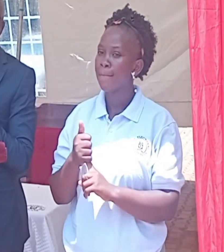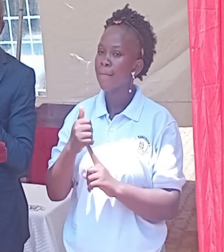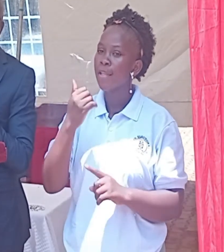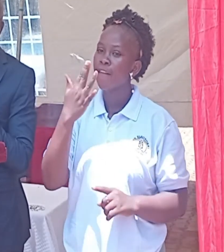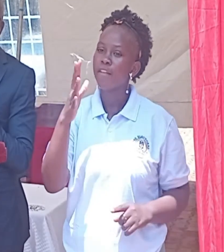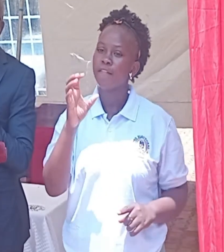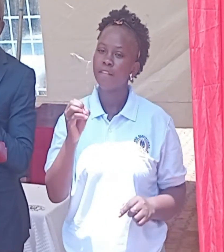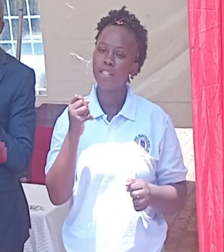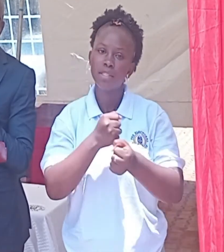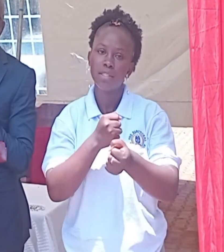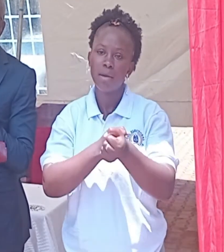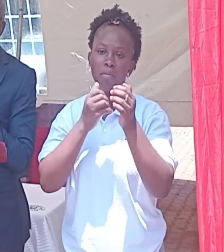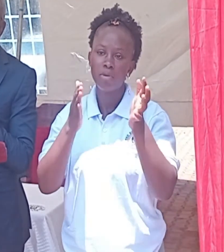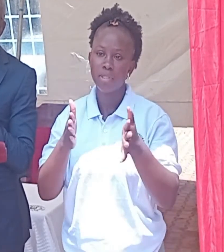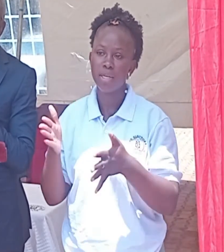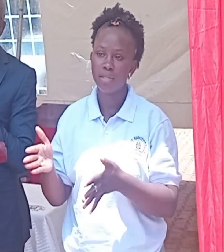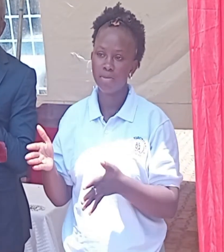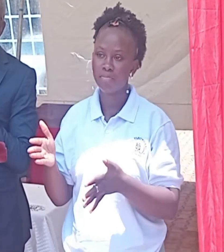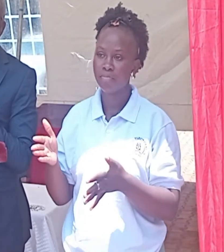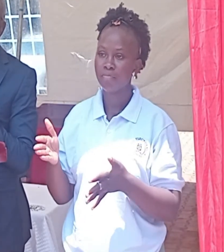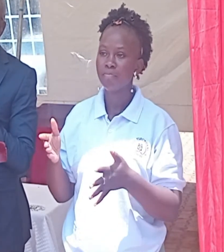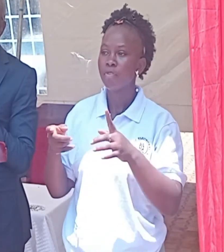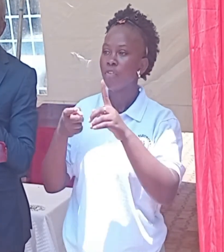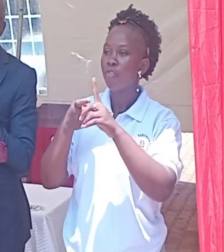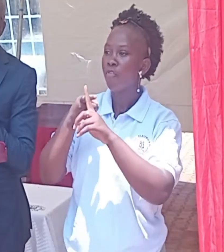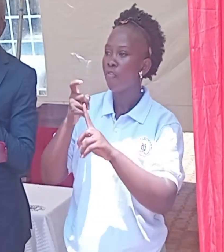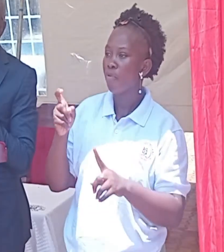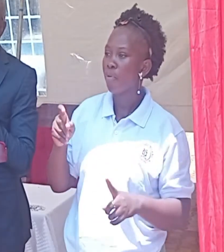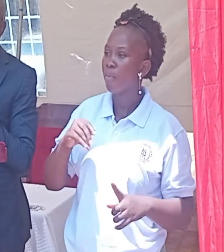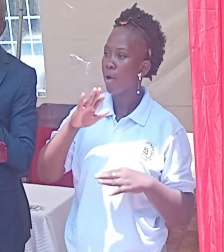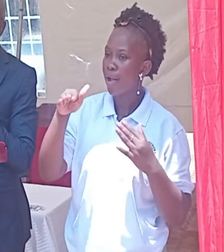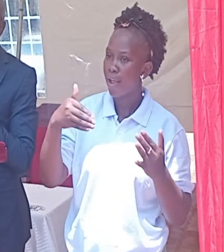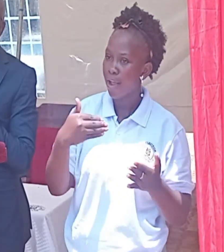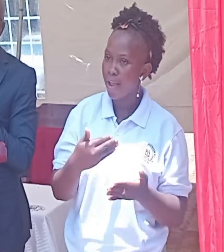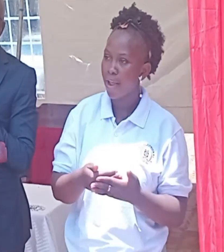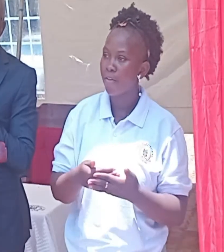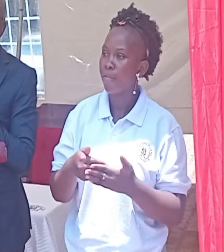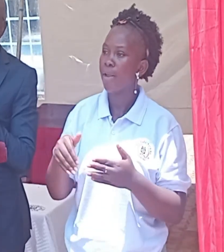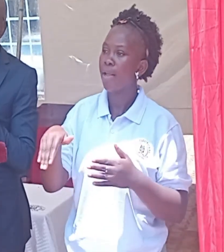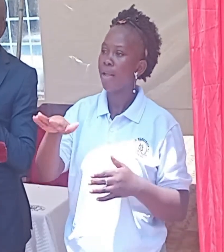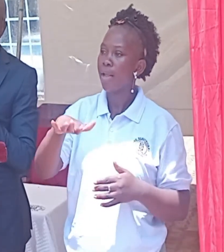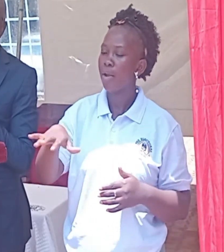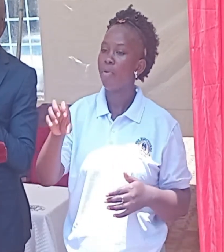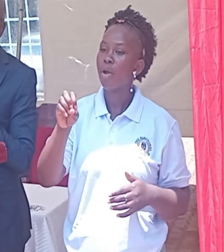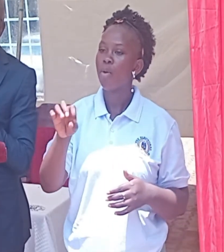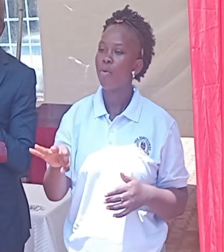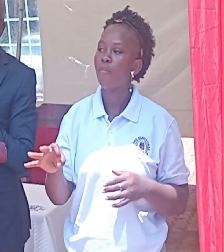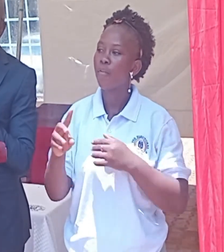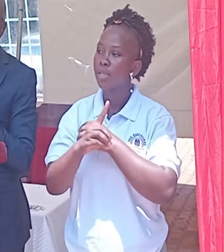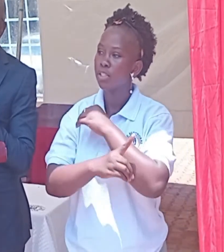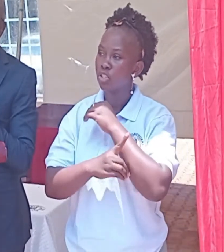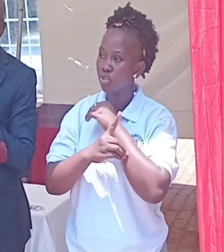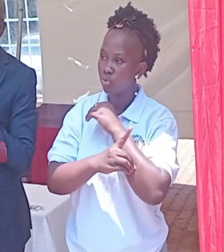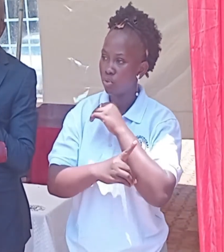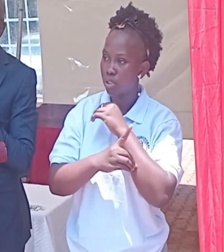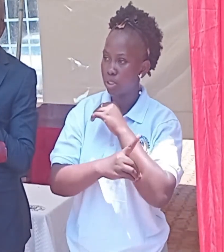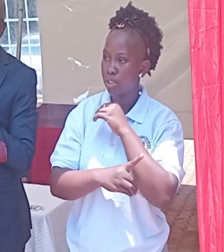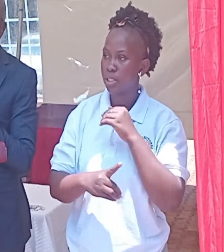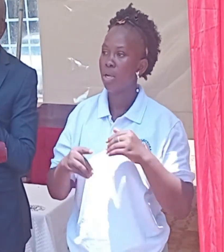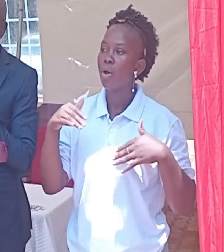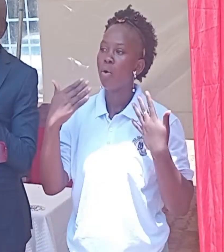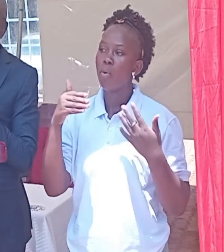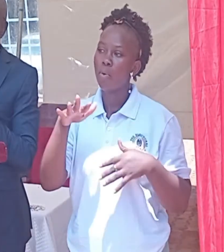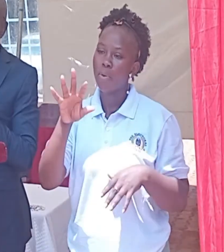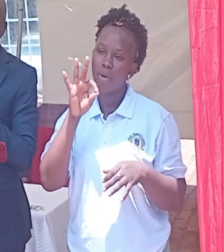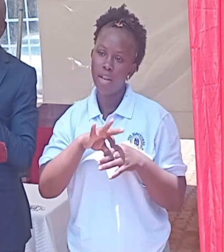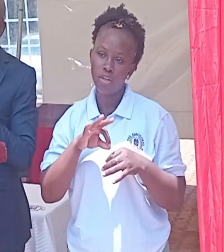50 supporters from every area of the district or your electoral